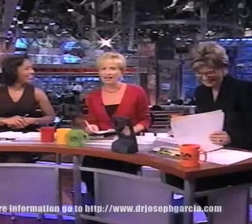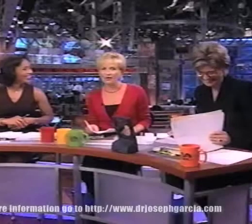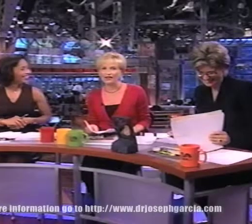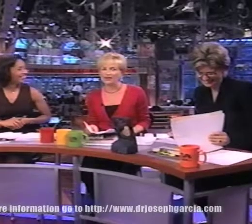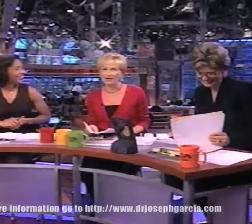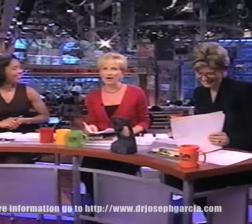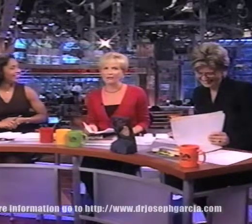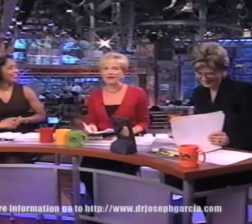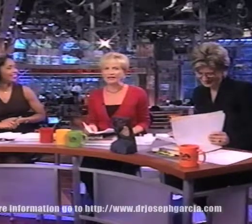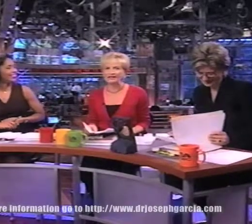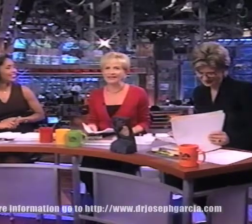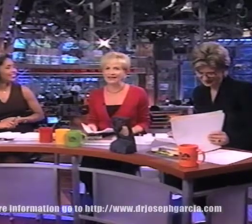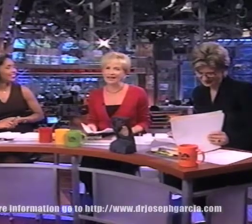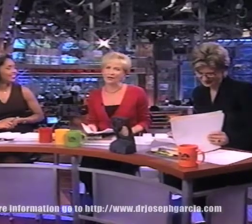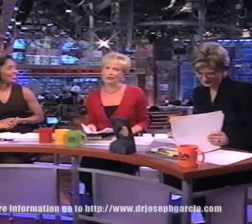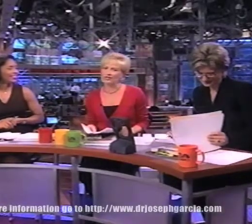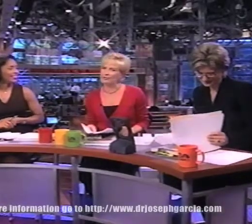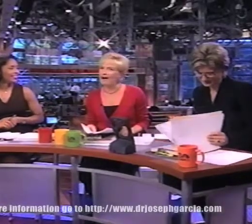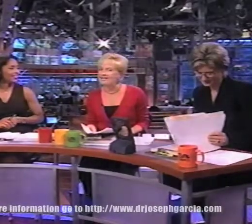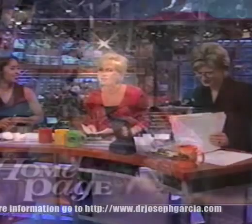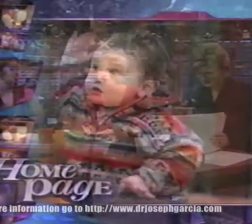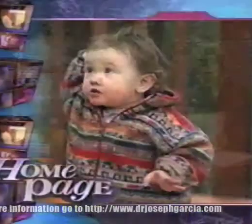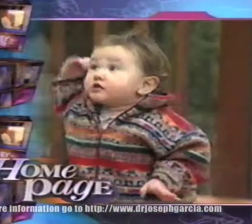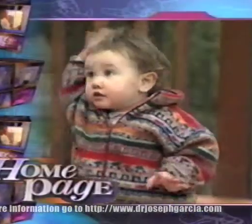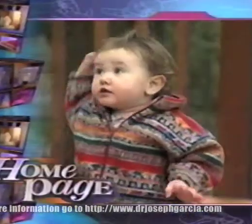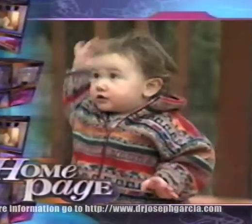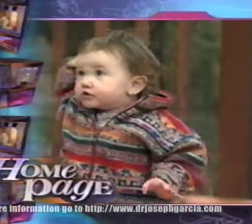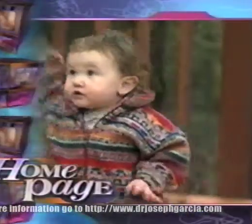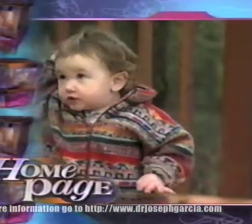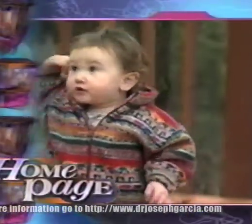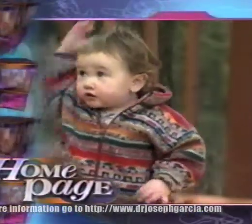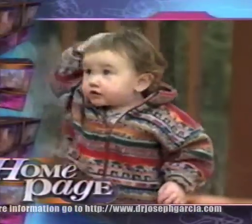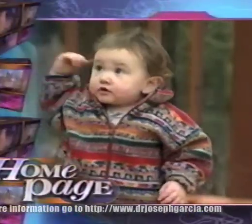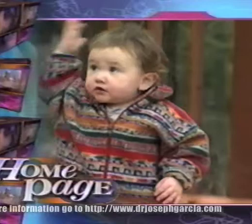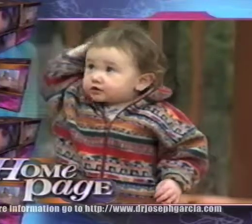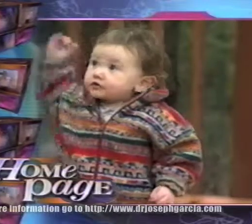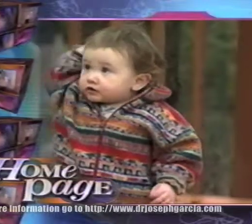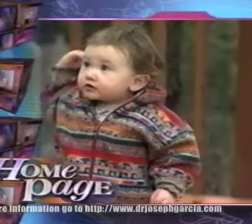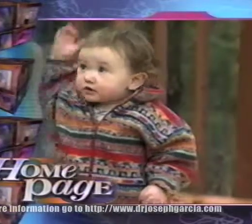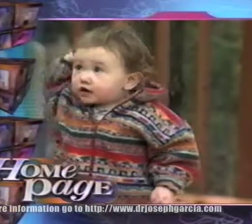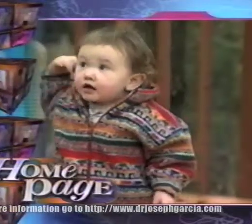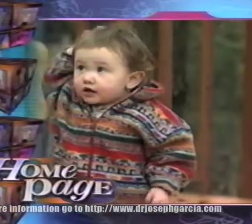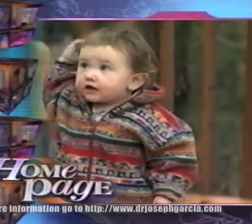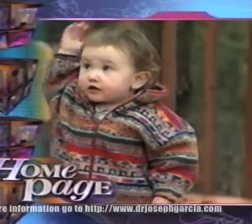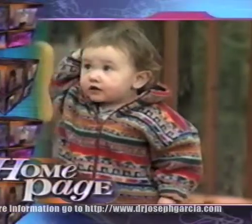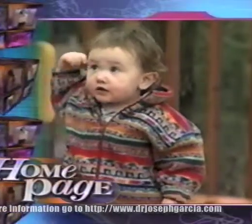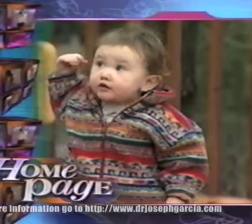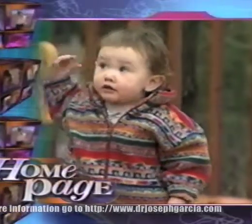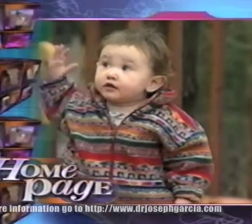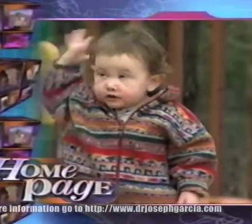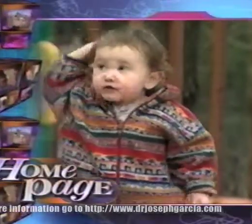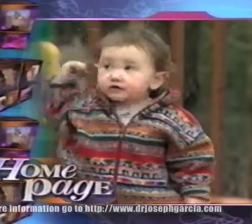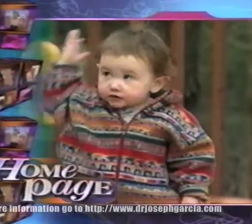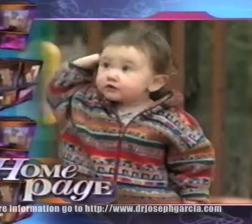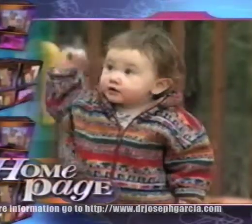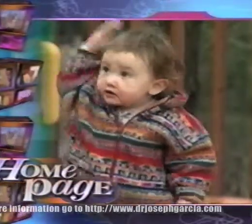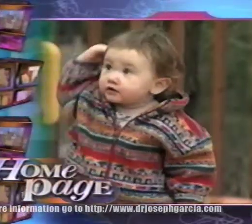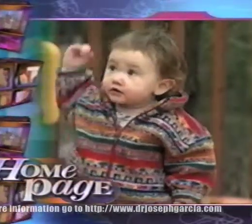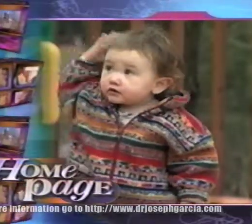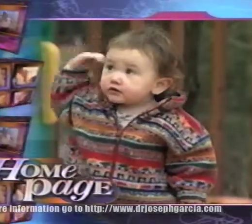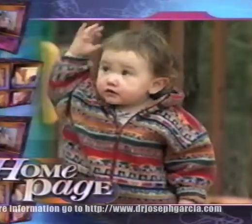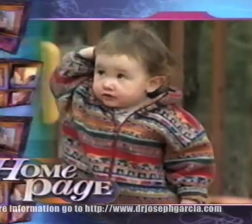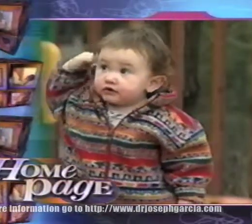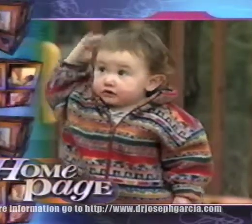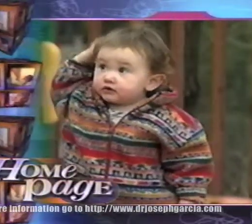All right, coming up, we're going to talk about baby sign language. Is it possible that it can increase your bond with your baby? Certainly can't help your baby stop